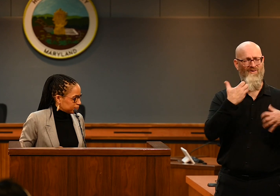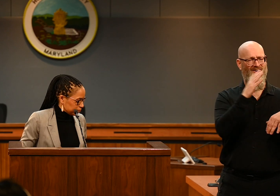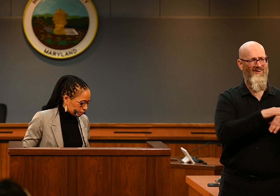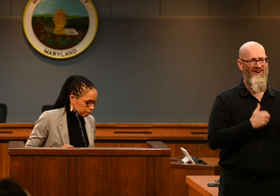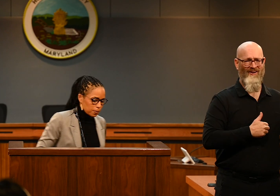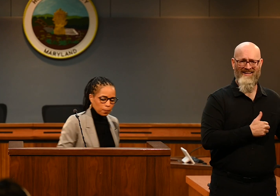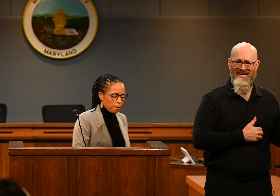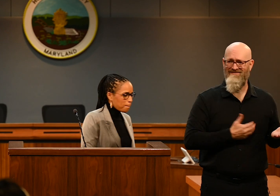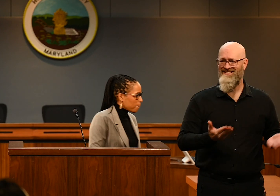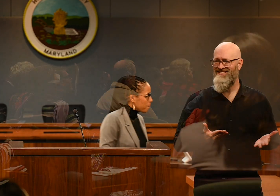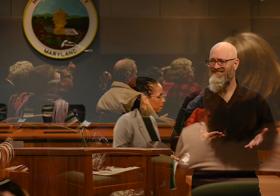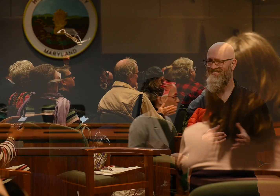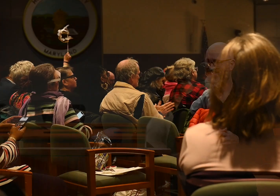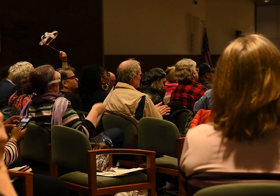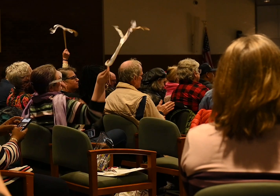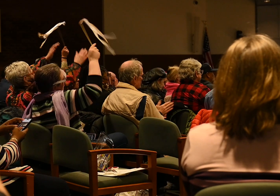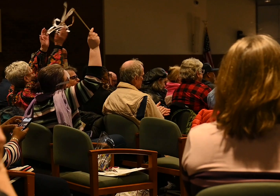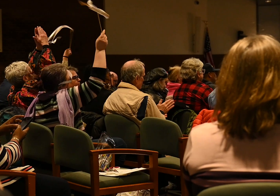remarks.